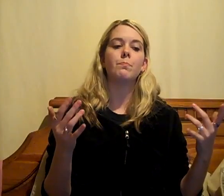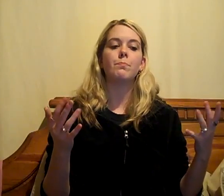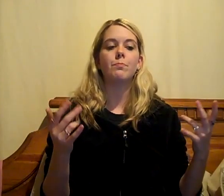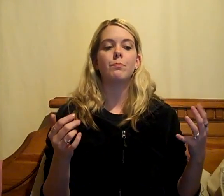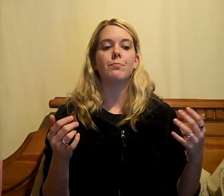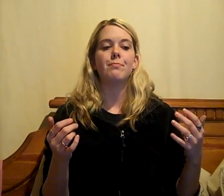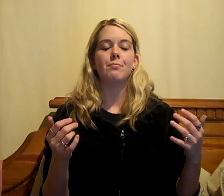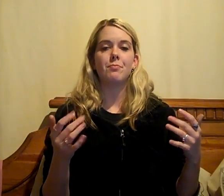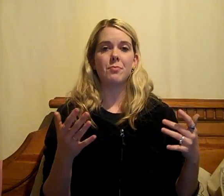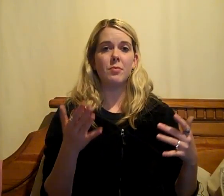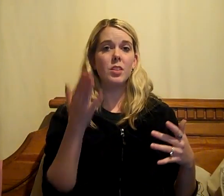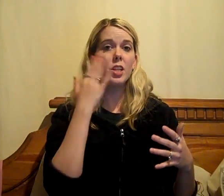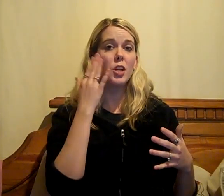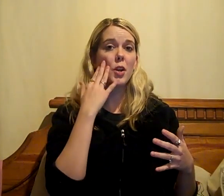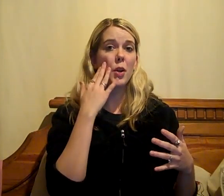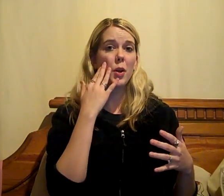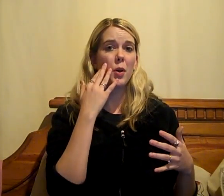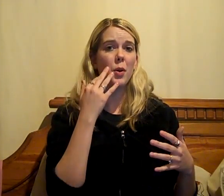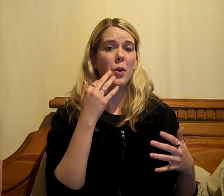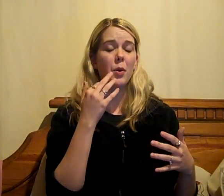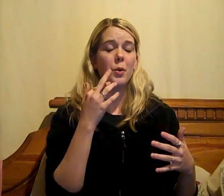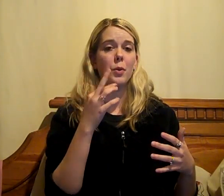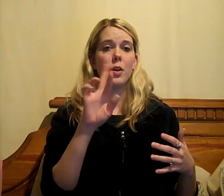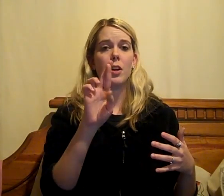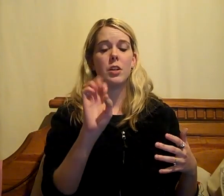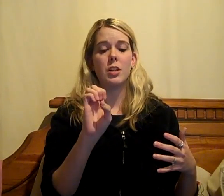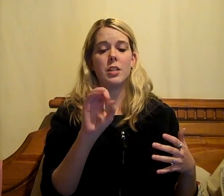So we all know that there's a recipe, right, that you can put